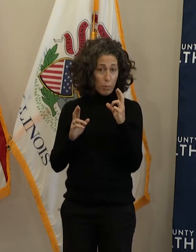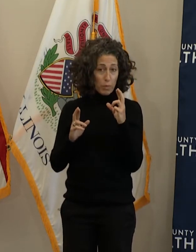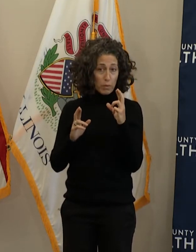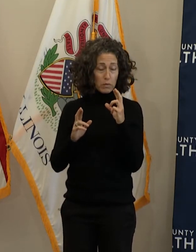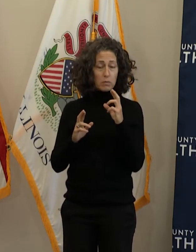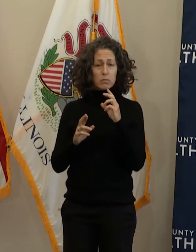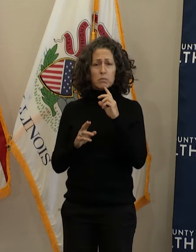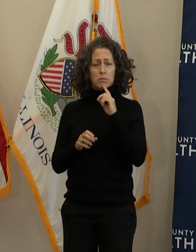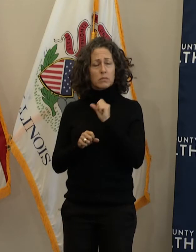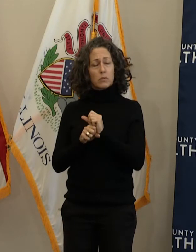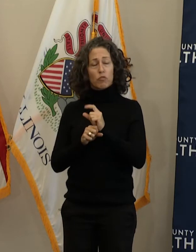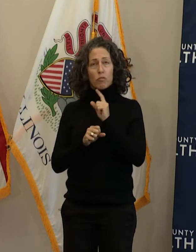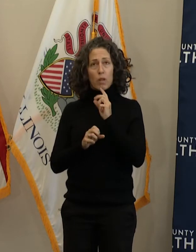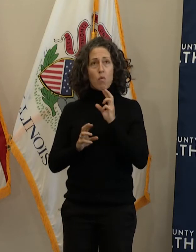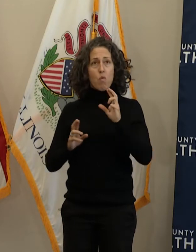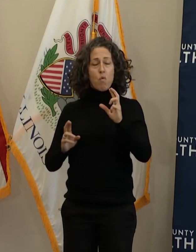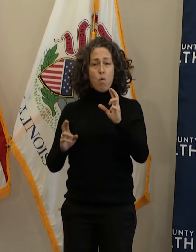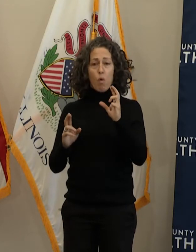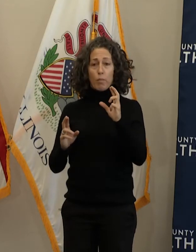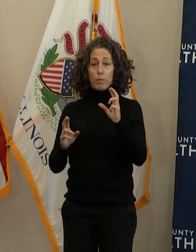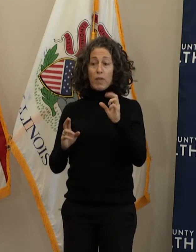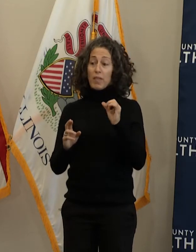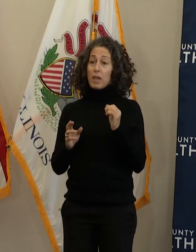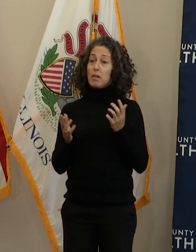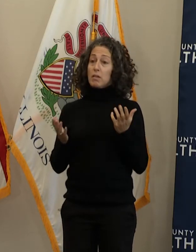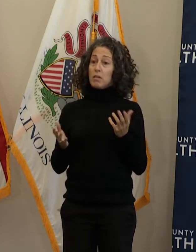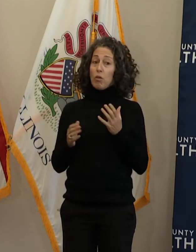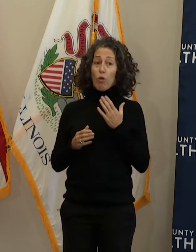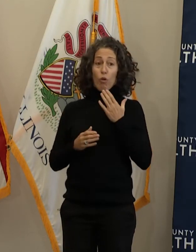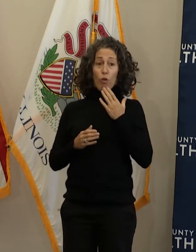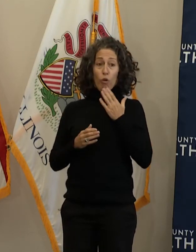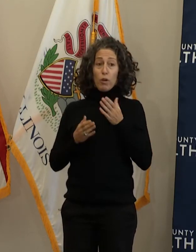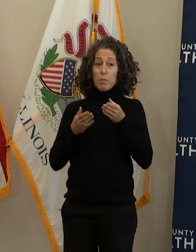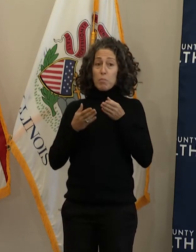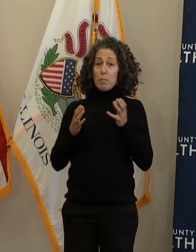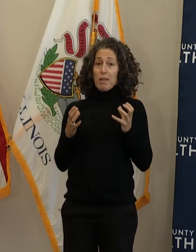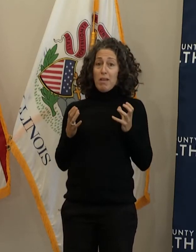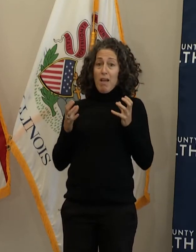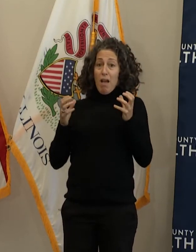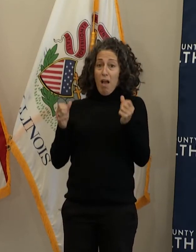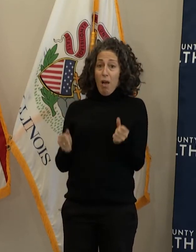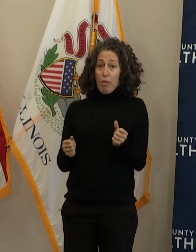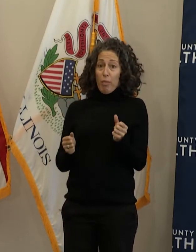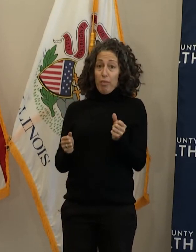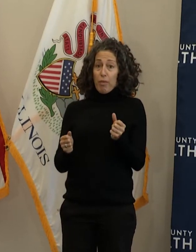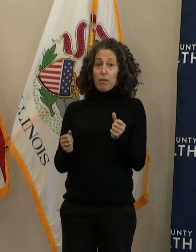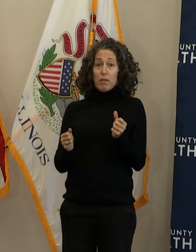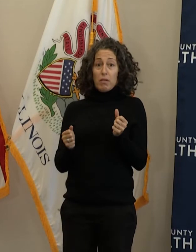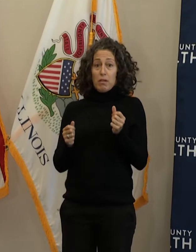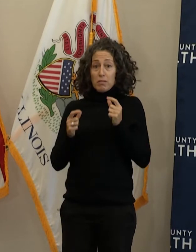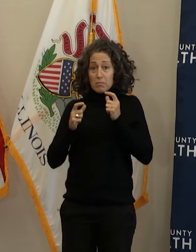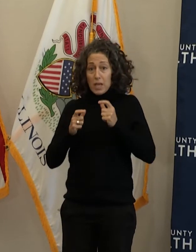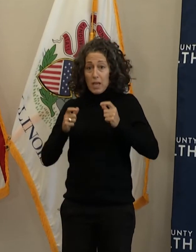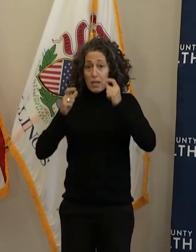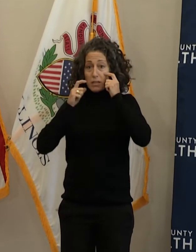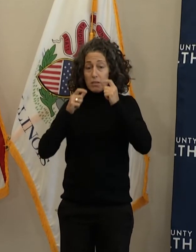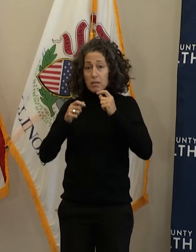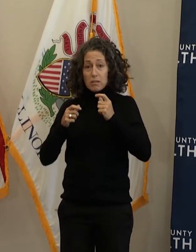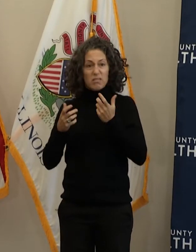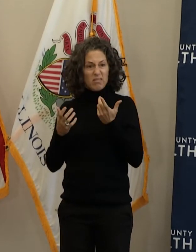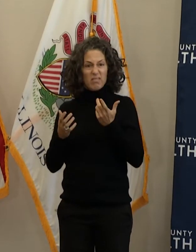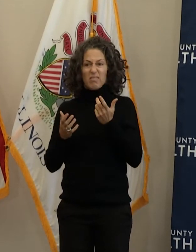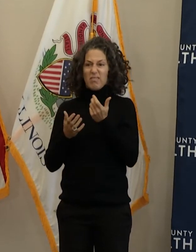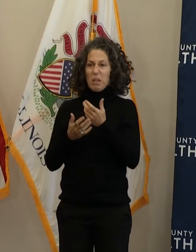hope, that with the continuation of the good public health measures, which we have been promoting since the